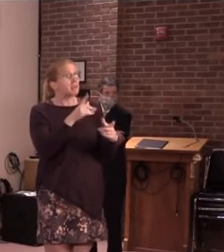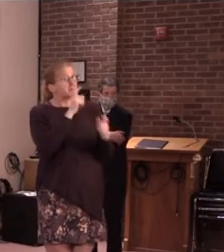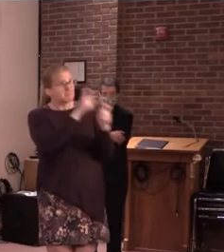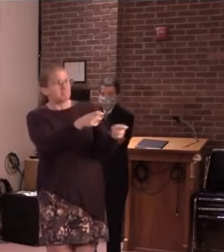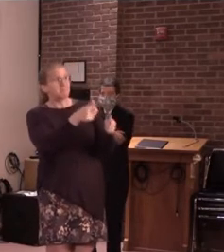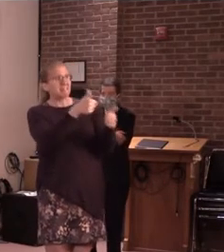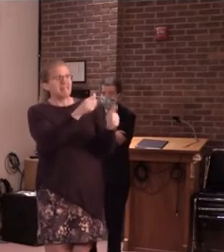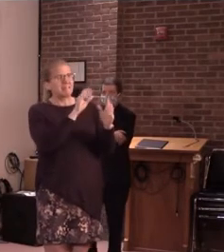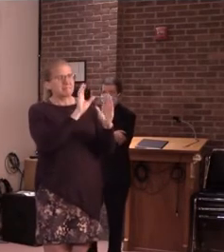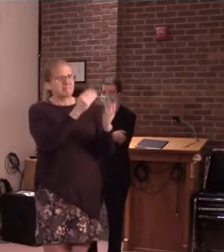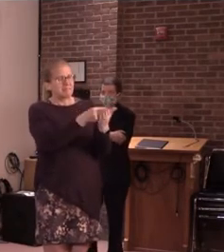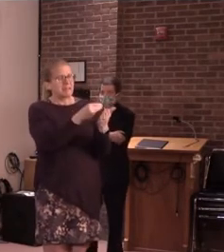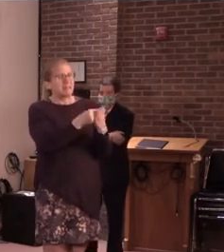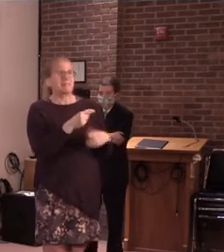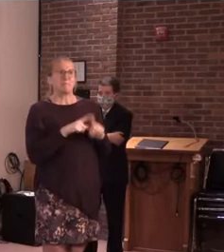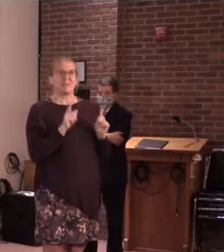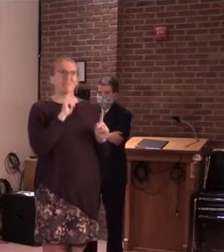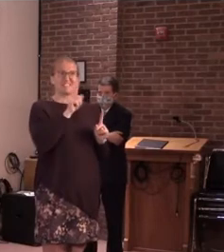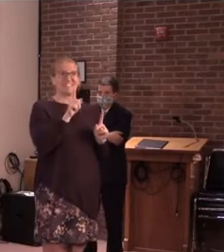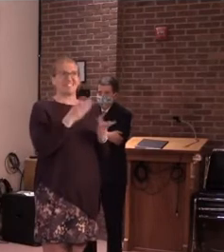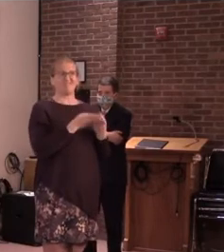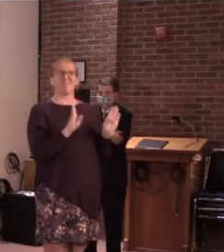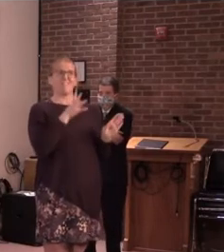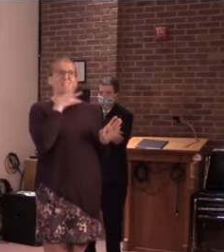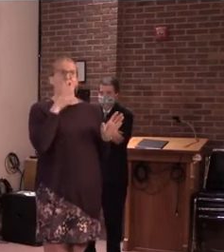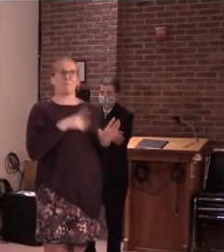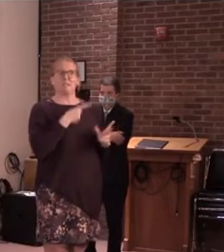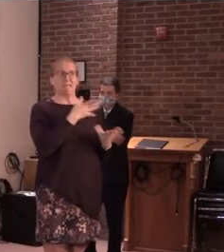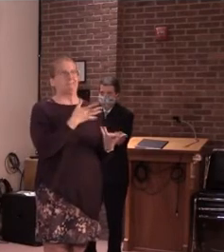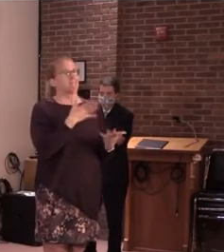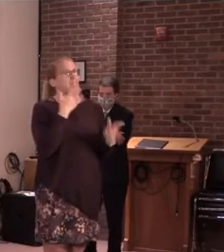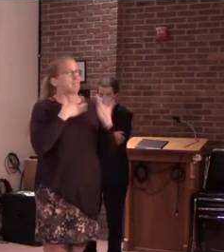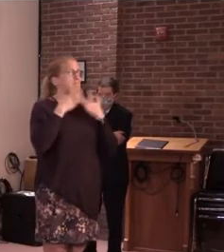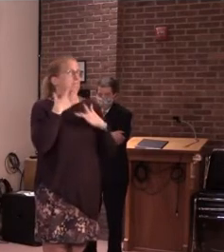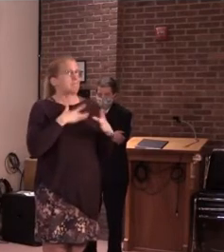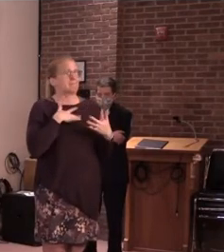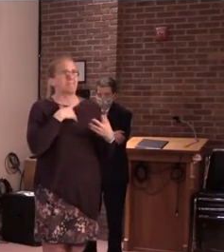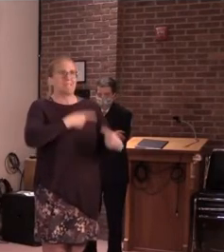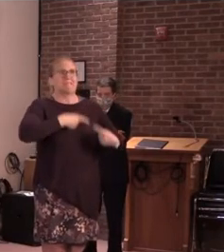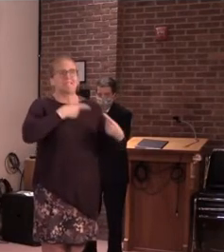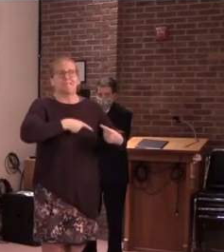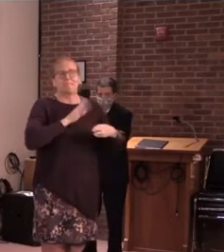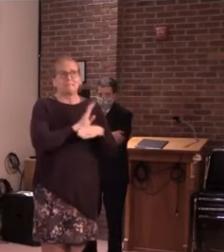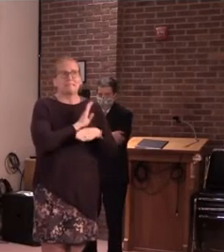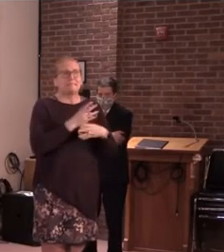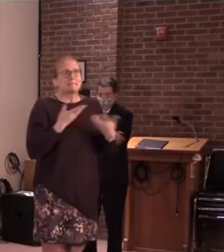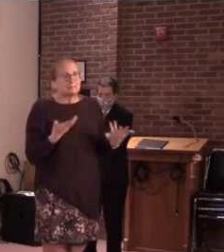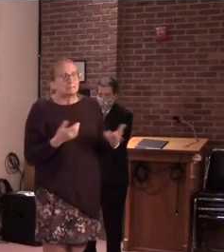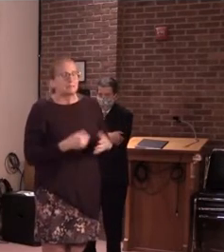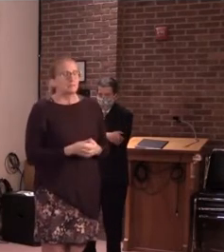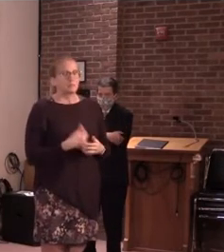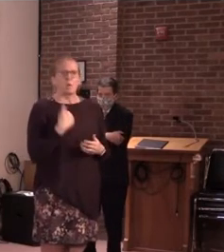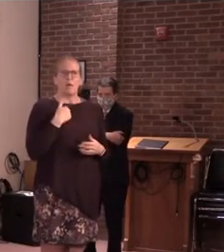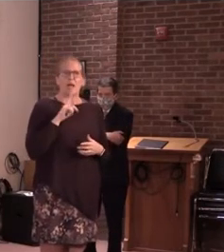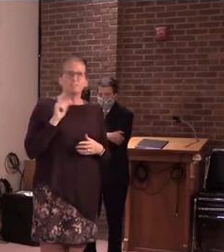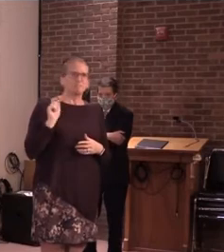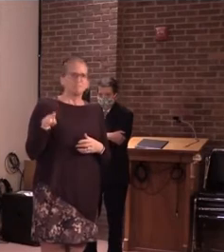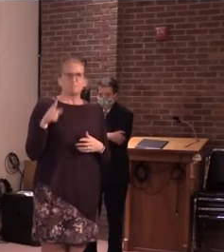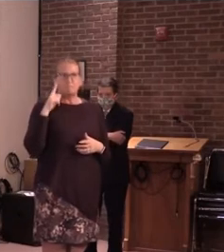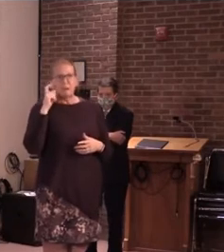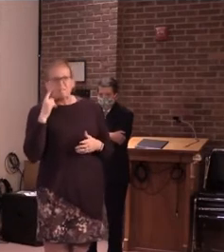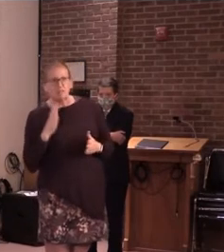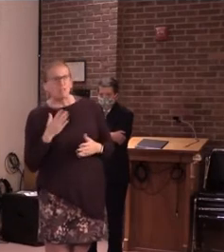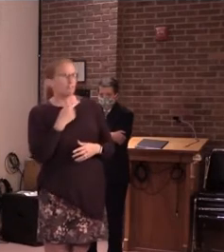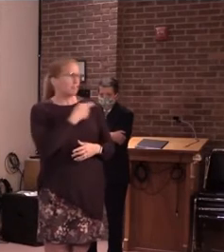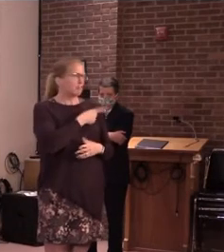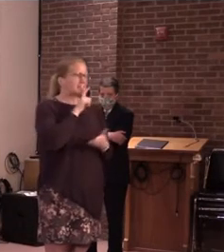dairy is in trouble. So my question may be for Secretary Tebbets, but I'd be interested in knowing, and I think a